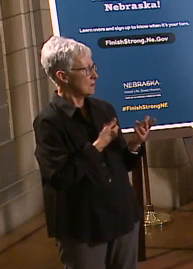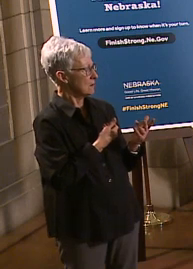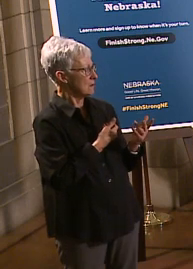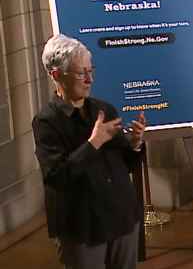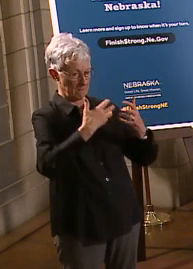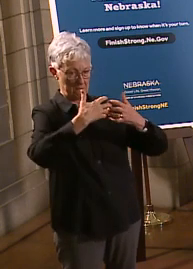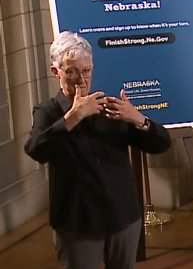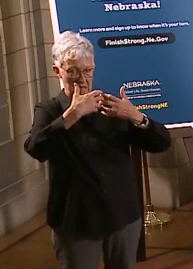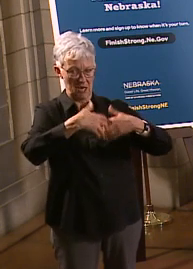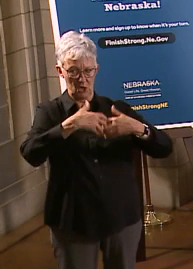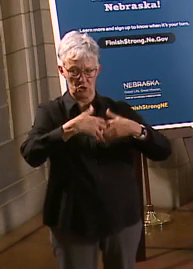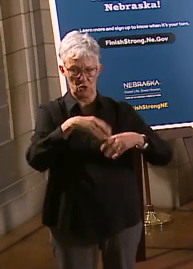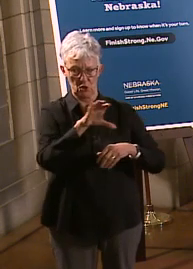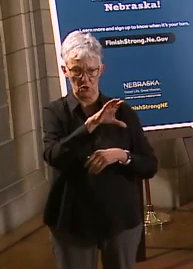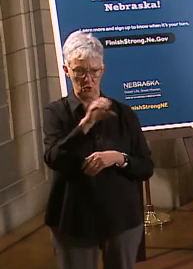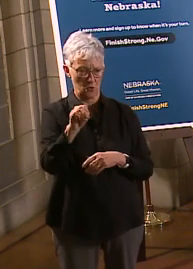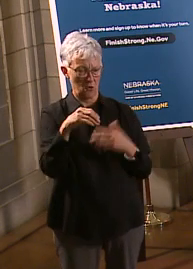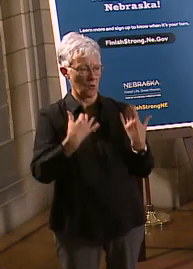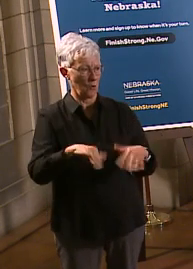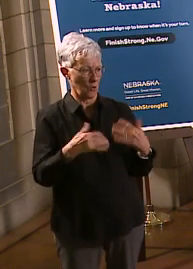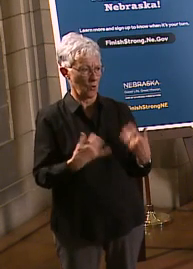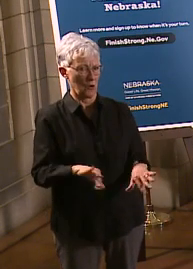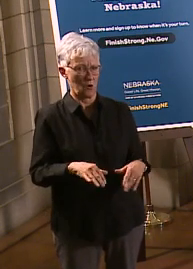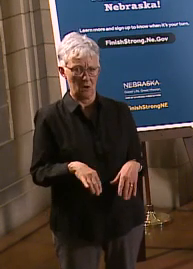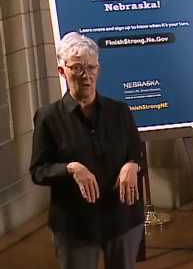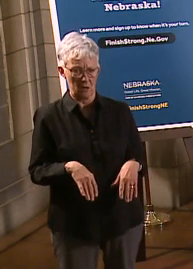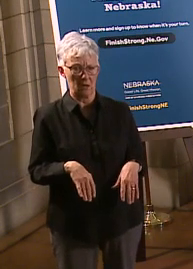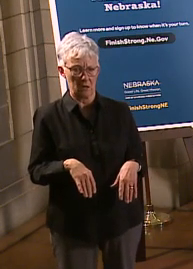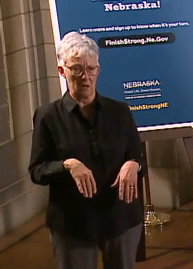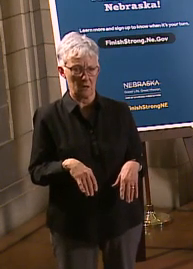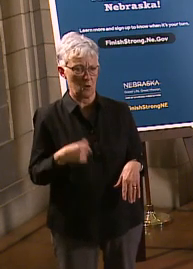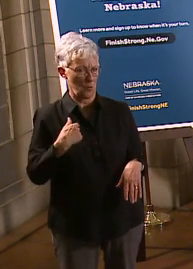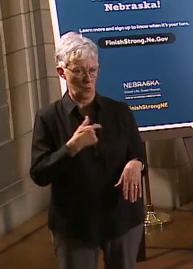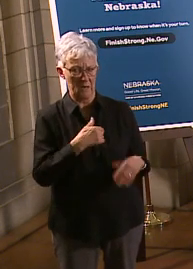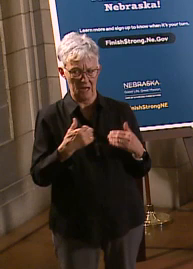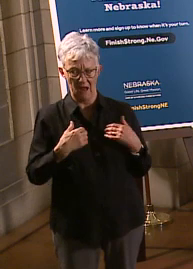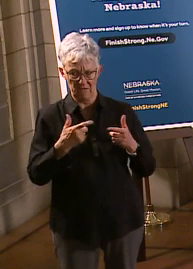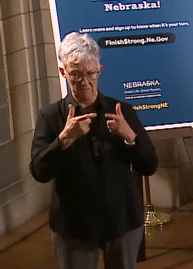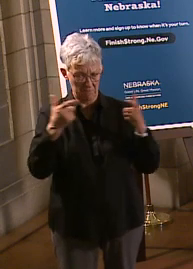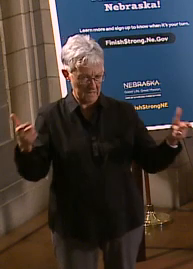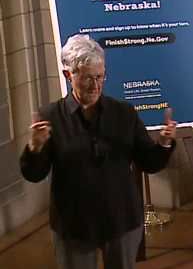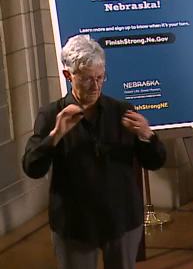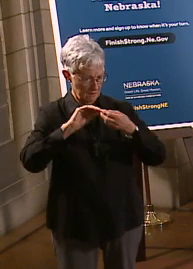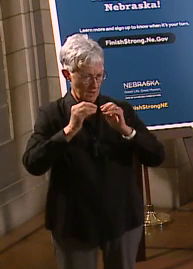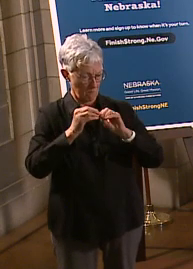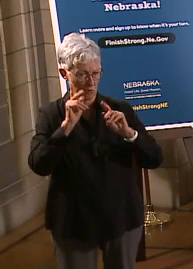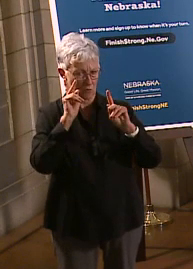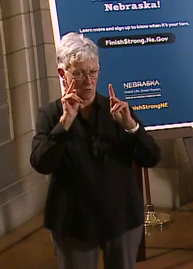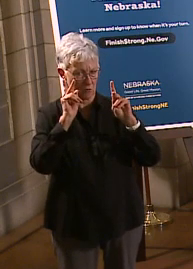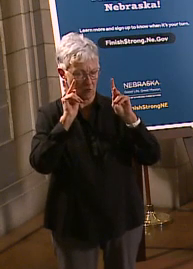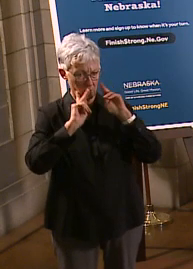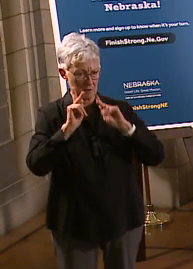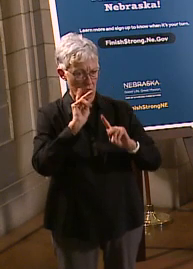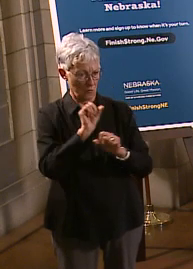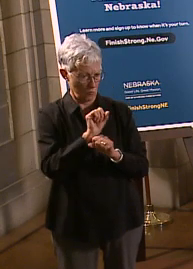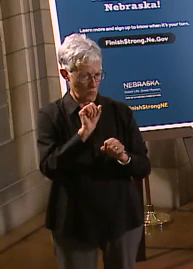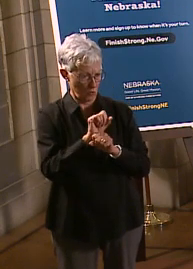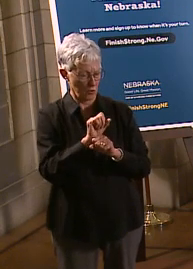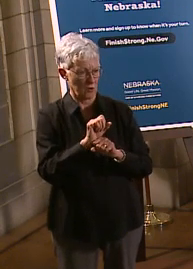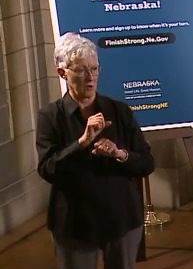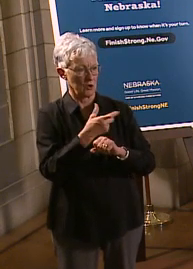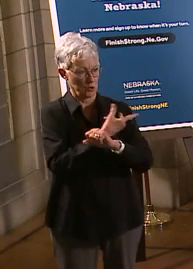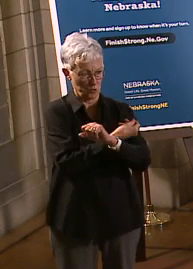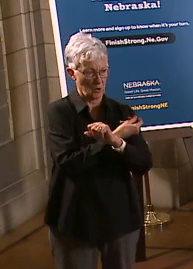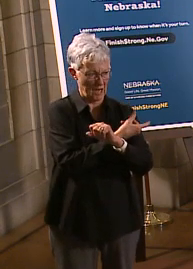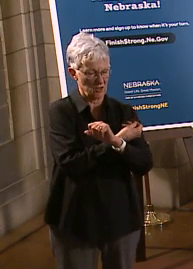manufacturing plants, there are facilities in the world. So we are a very large net exporter from the US, not only of syringes, but